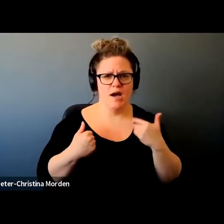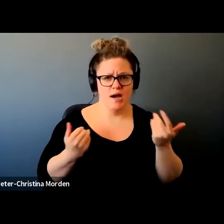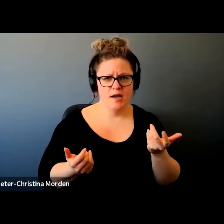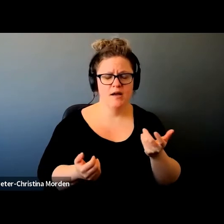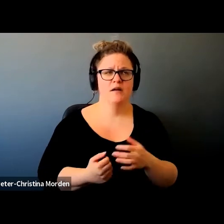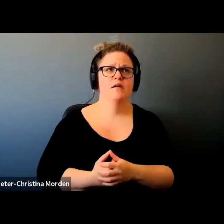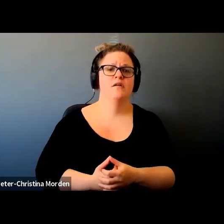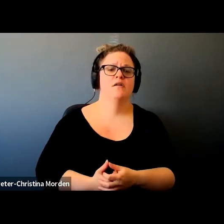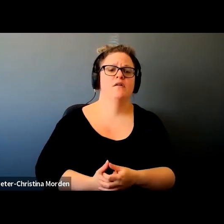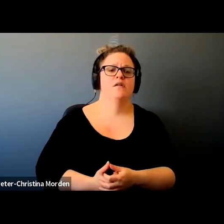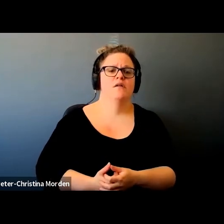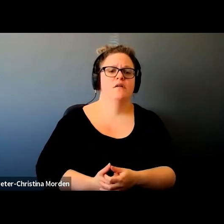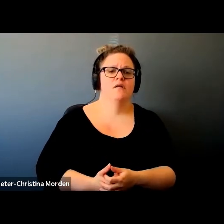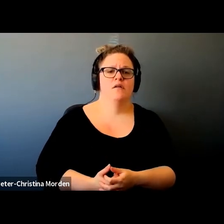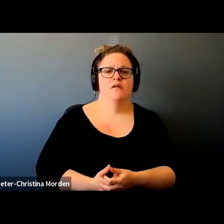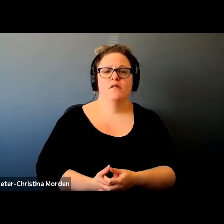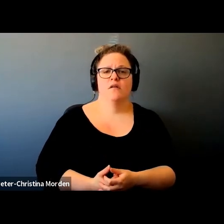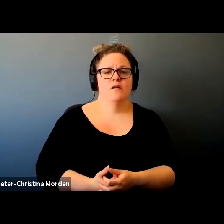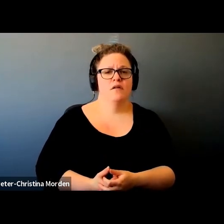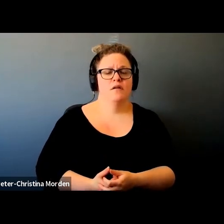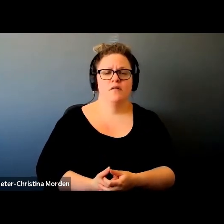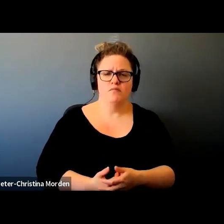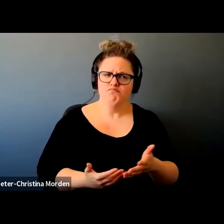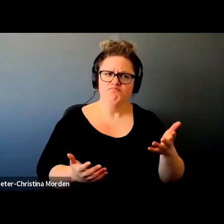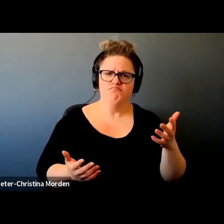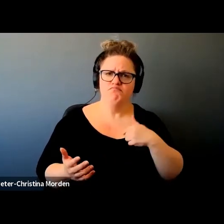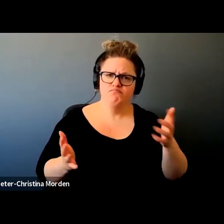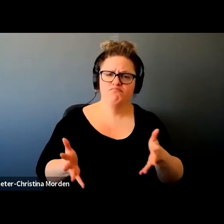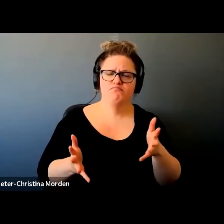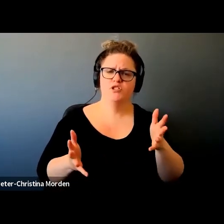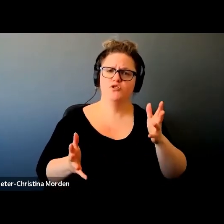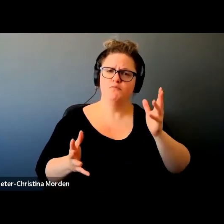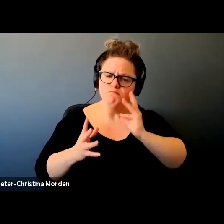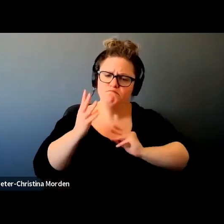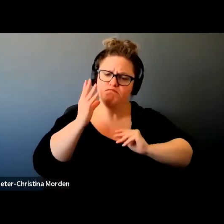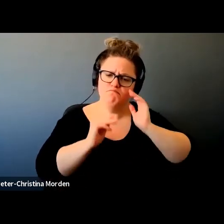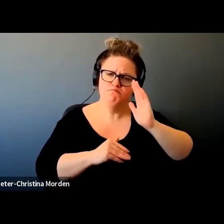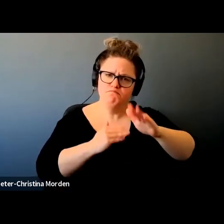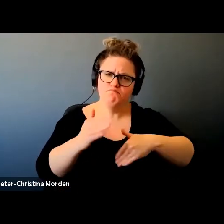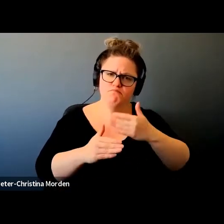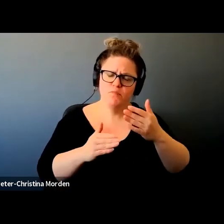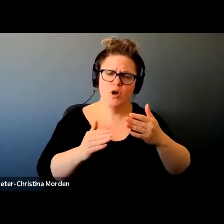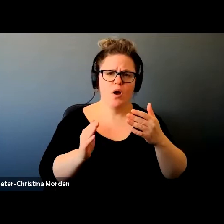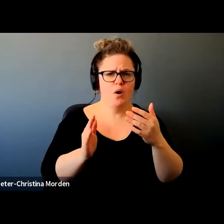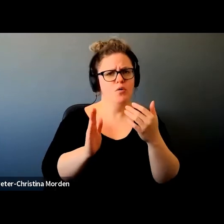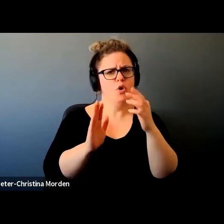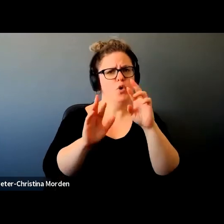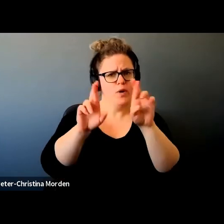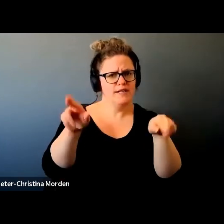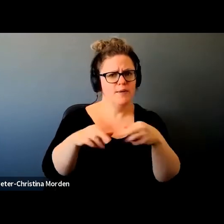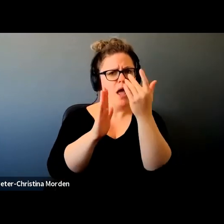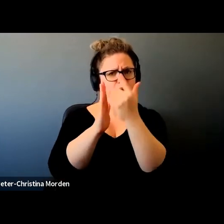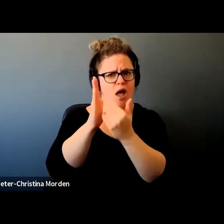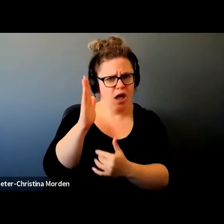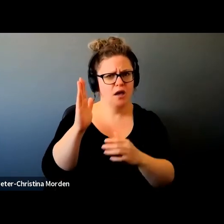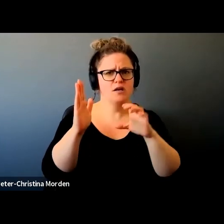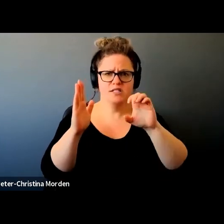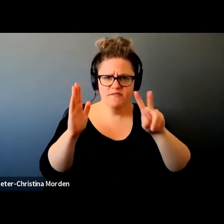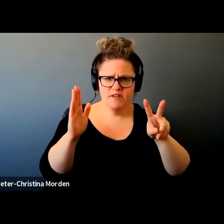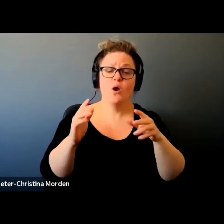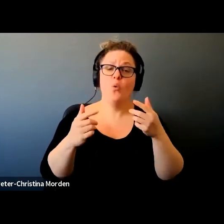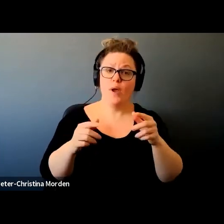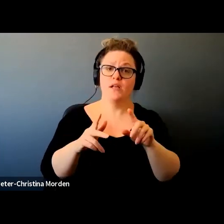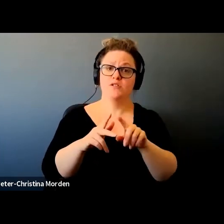What you need to do with difficult people is get the experiences you need to build your resume and your CV. And when you start getting paid gigs, you can become